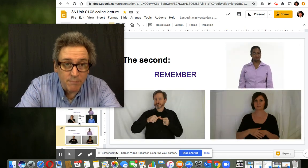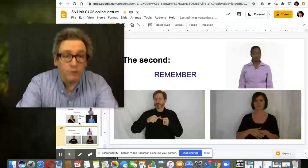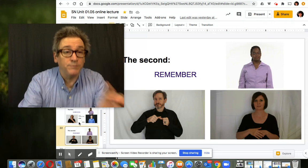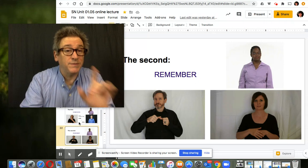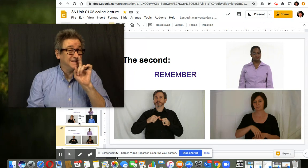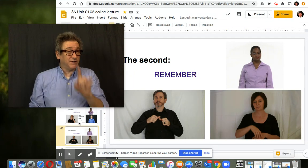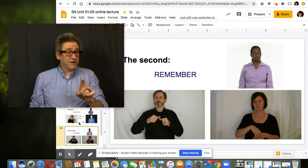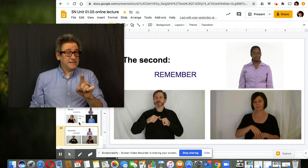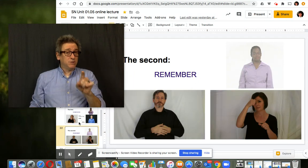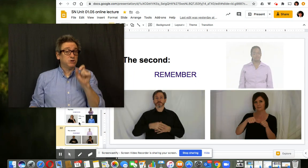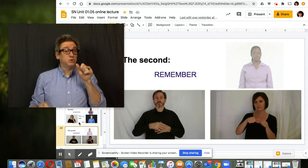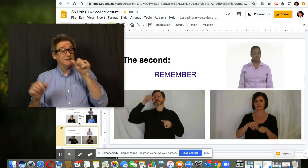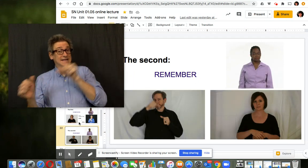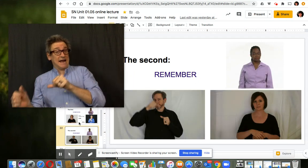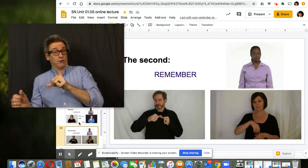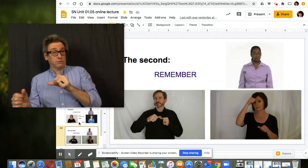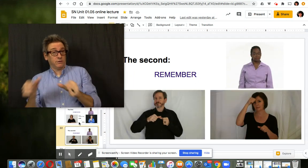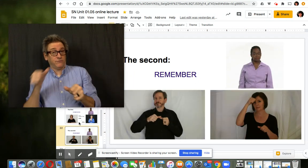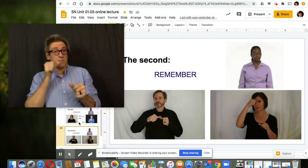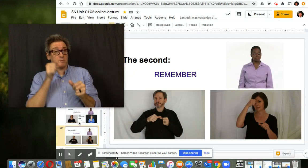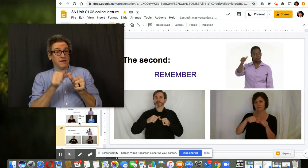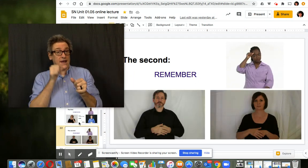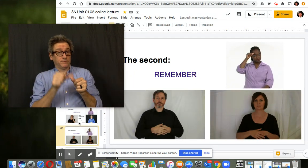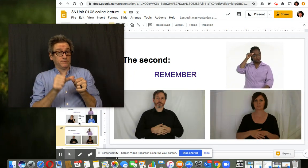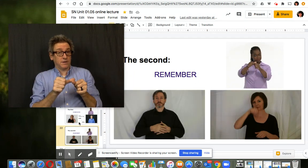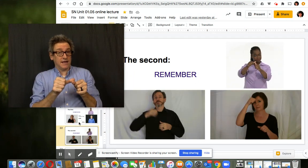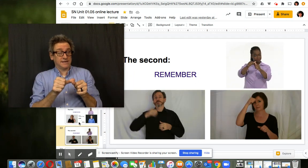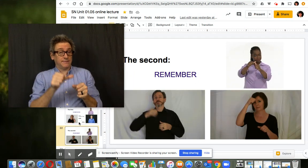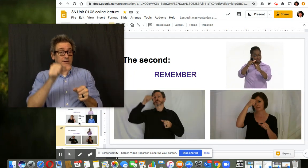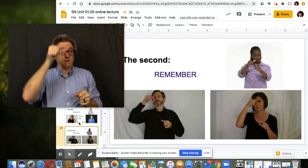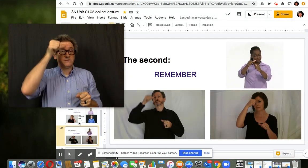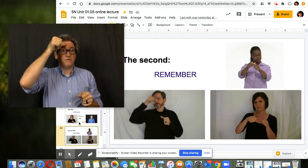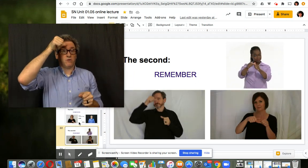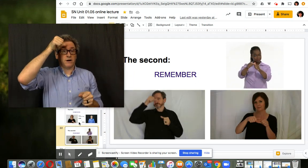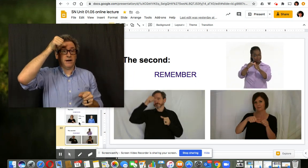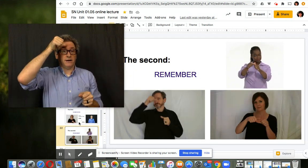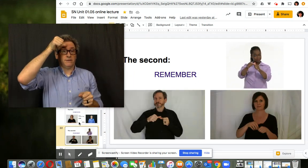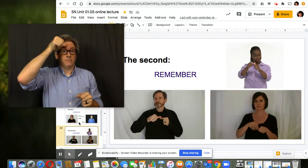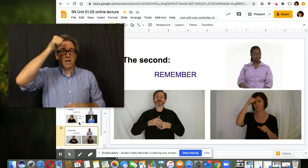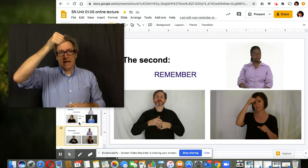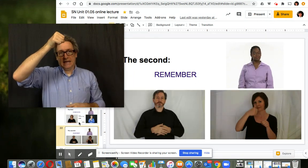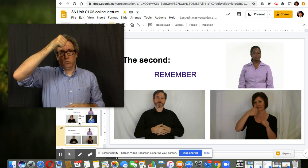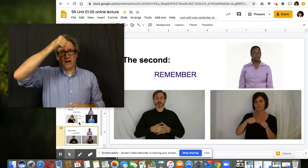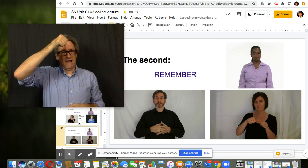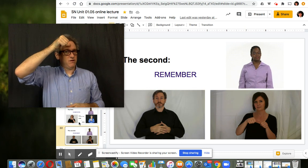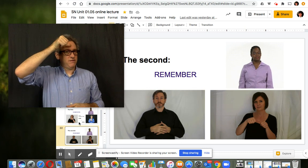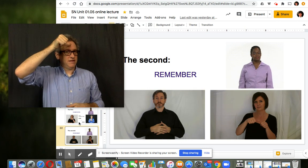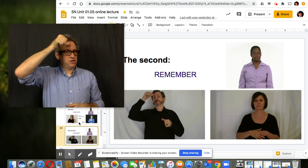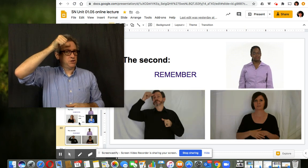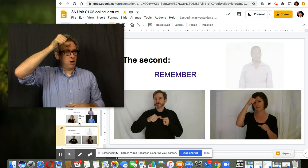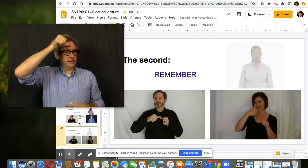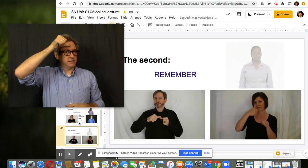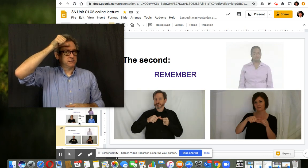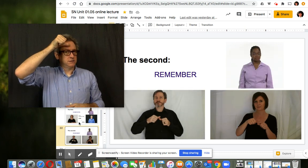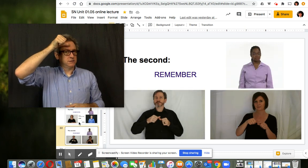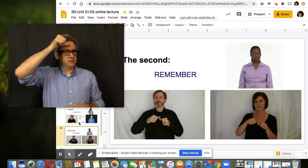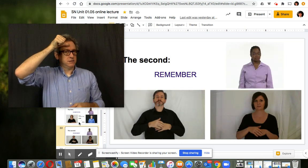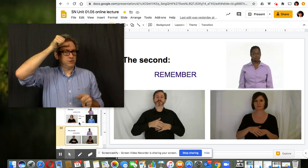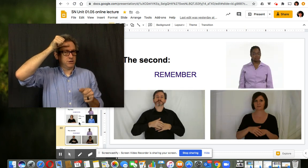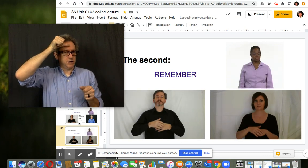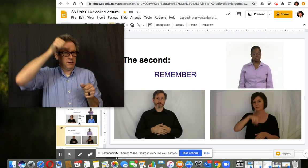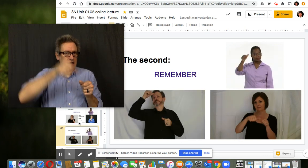Remember is very similar to letter. If you remember letter, except it comes from the forehead. It's whatever this thought is,